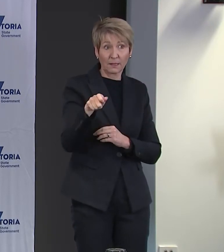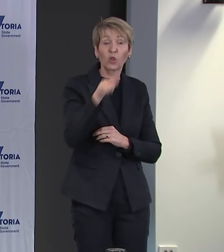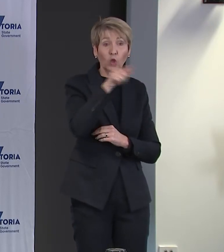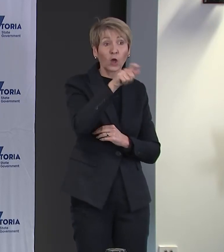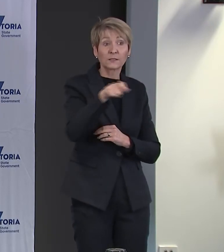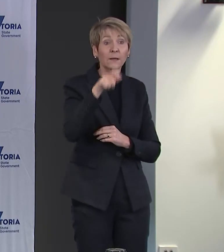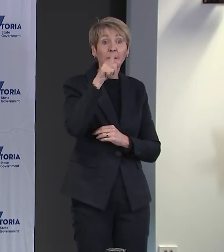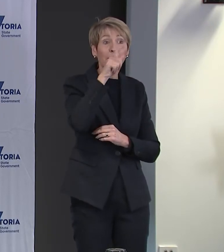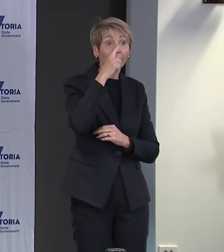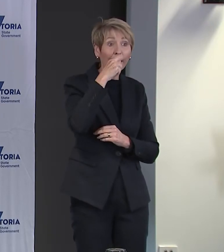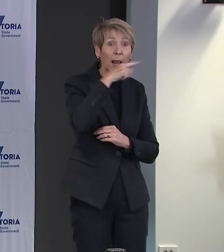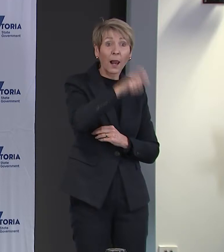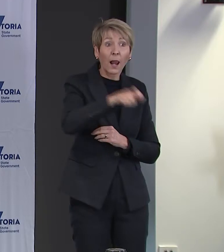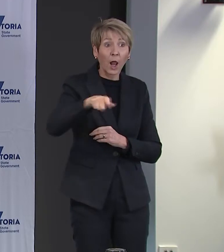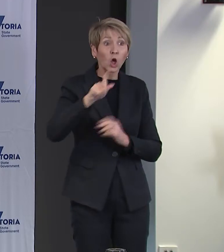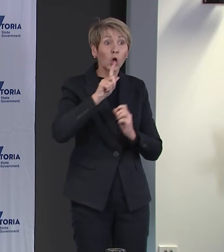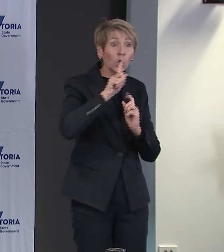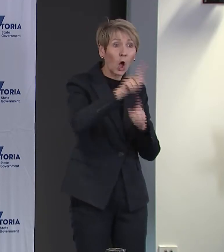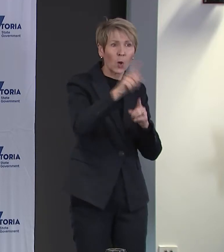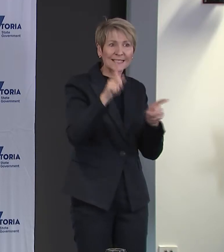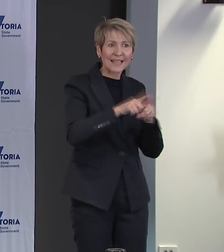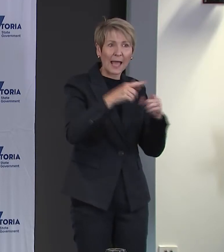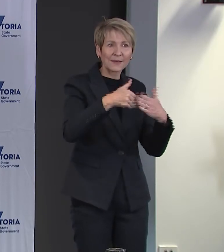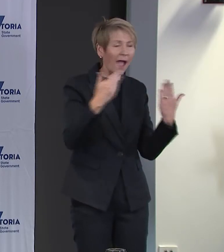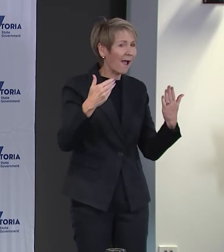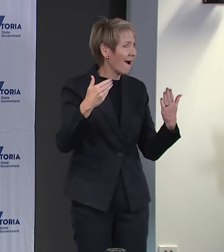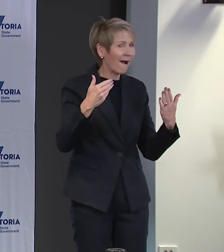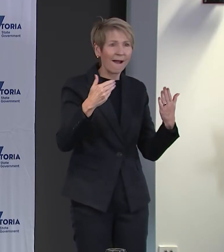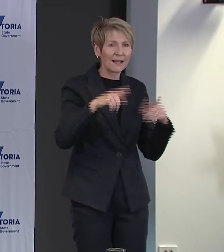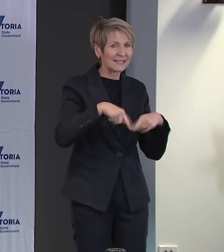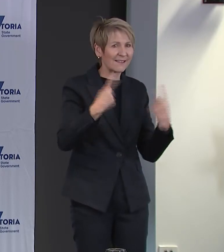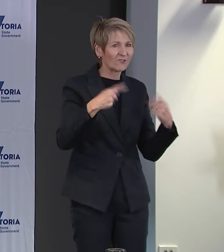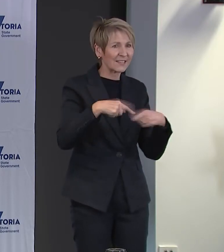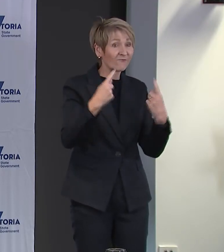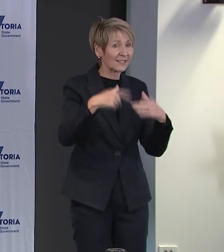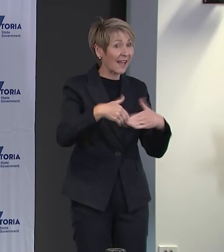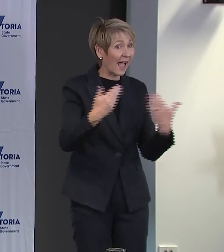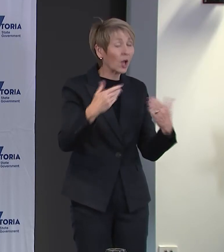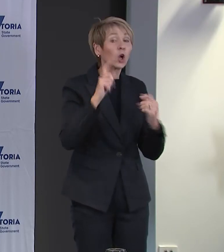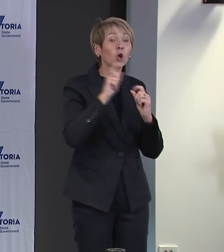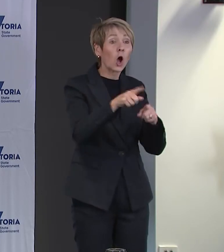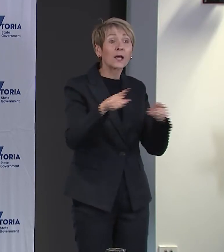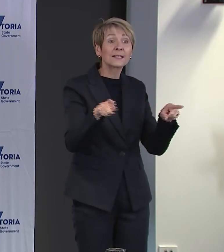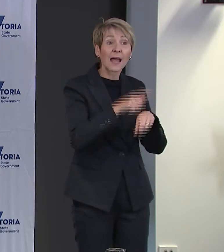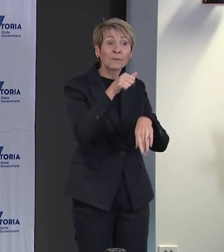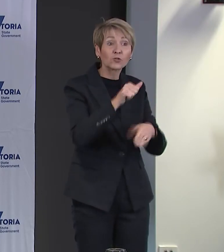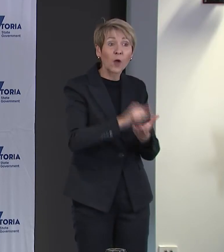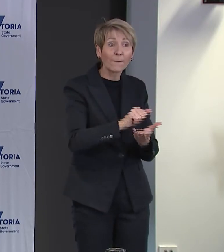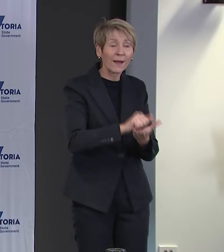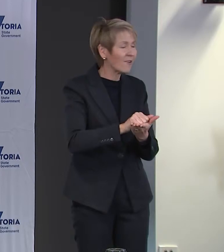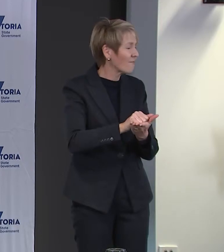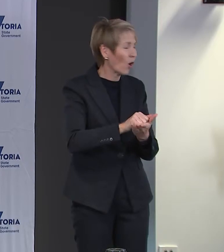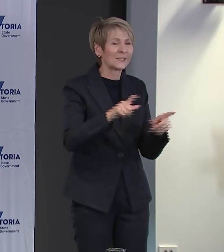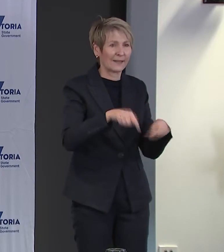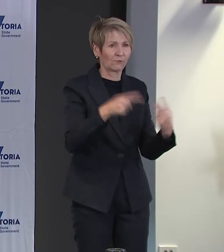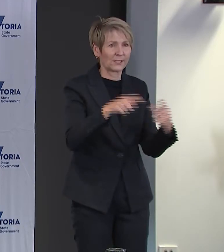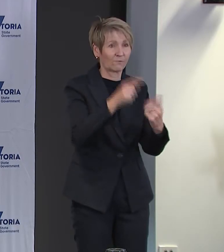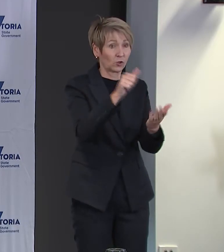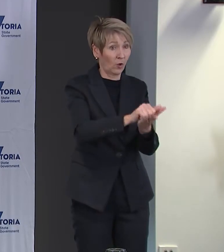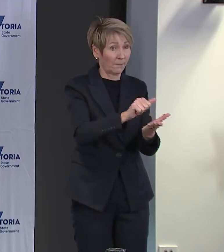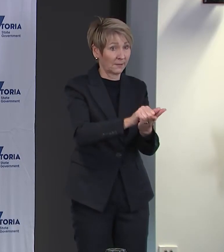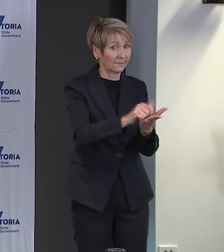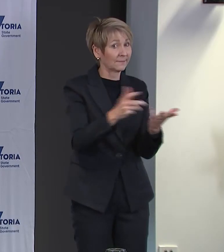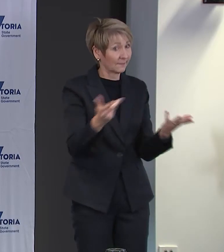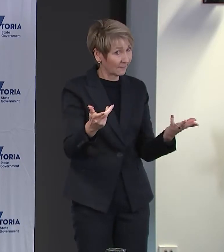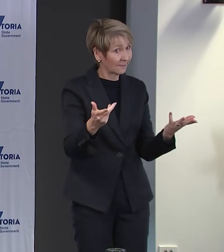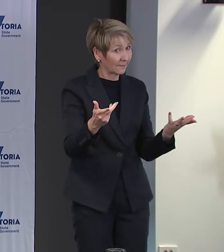out of Craigieburn Shopping Centre and individual stores within there. That is the leading line of our investigation at the moment. We're working closely, obviously, to